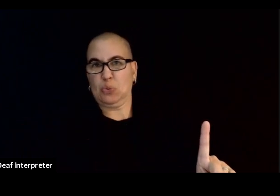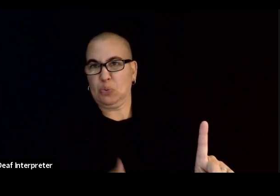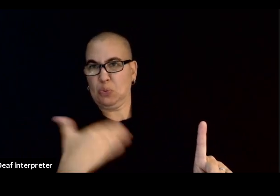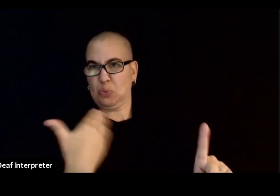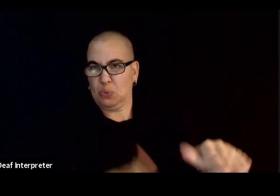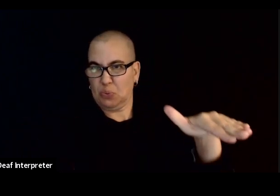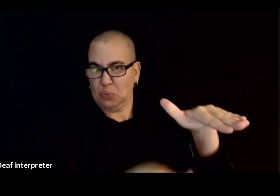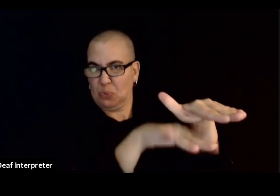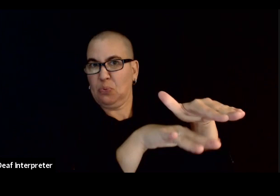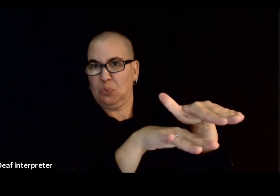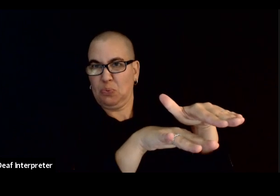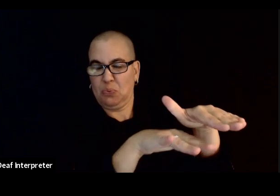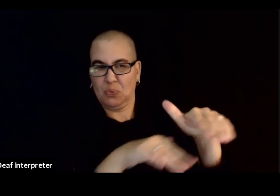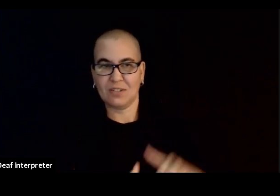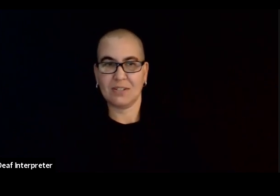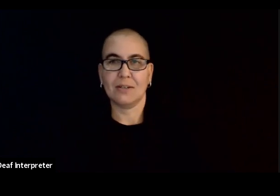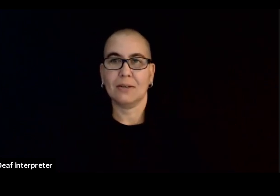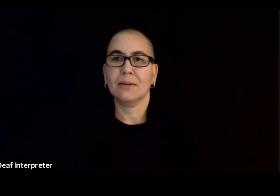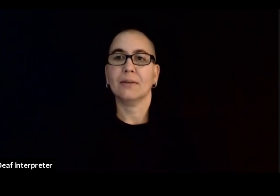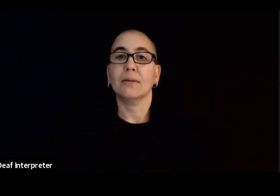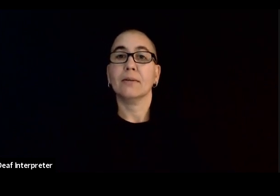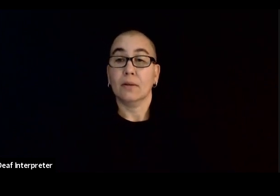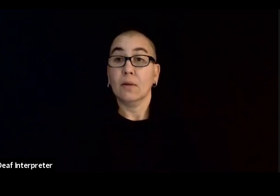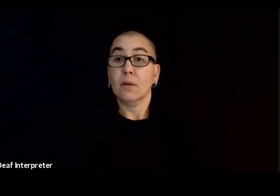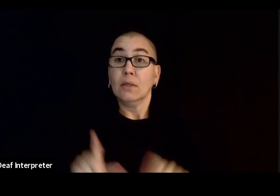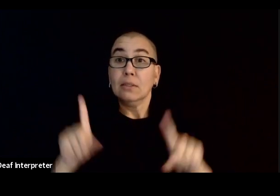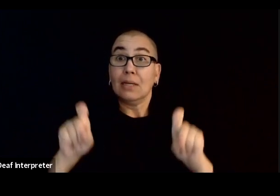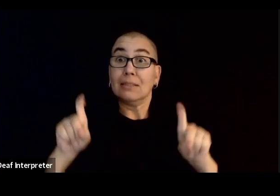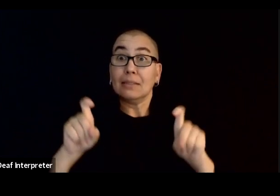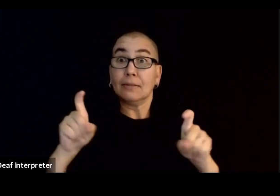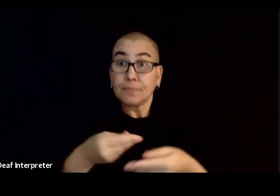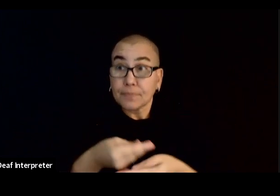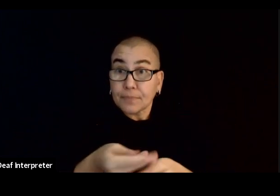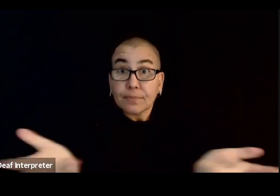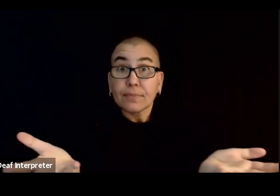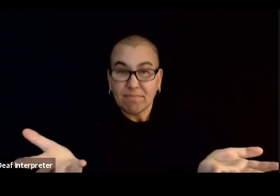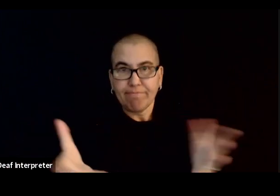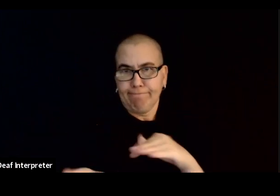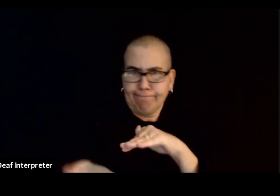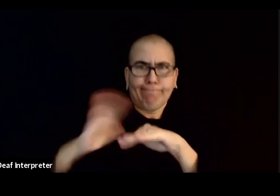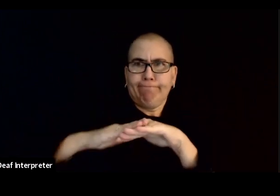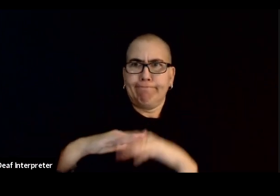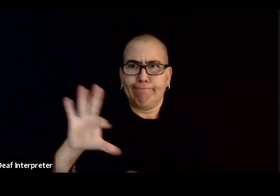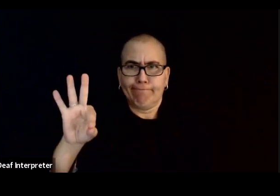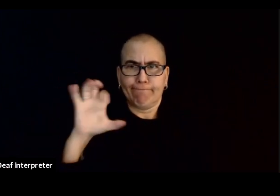added 936 new cases yesterday on a volume of